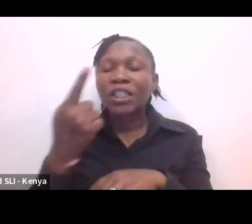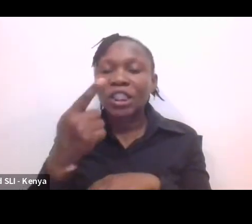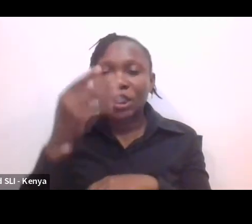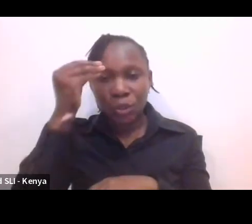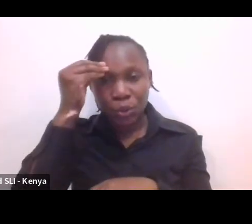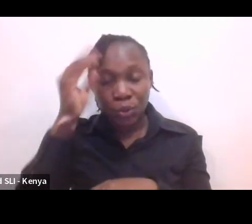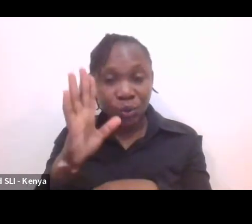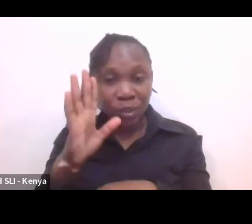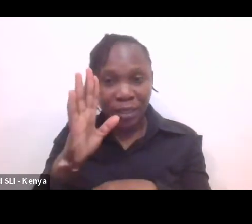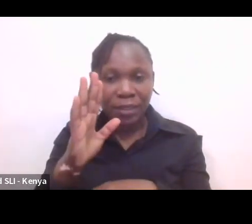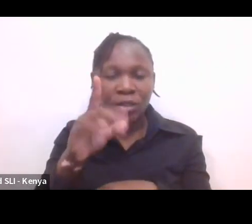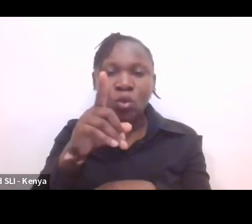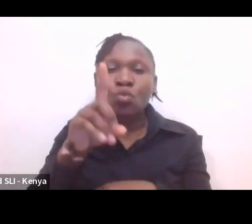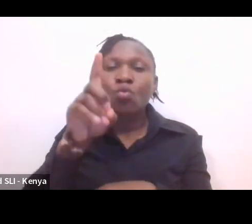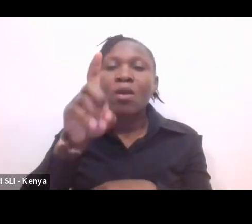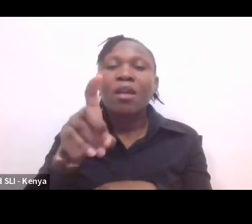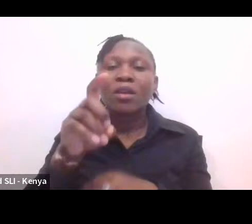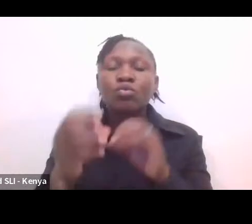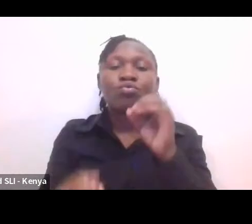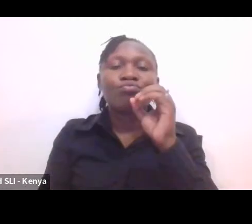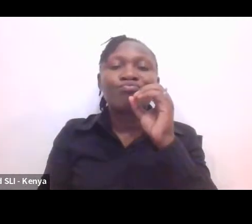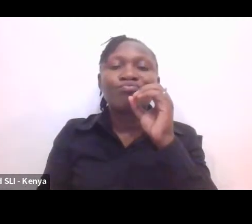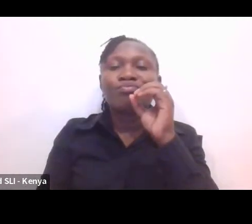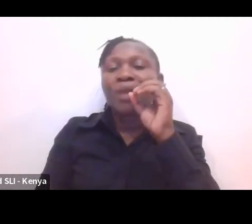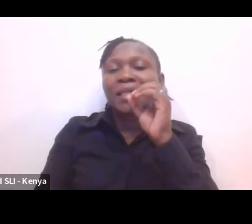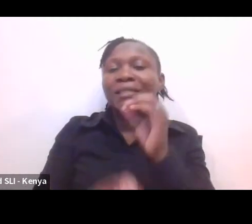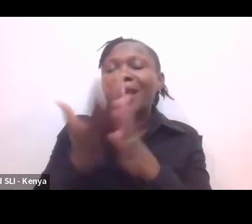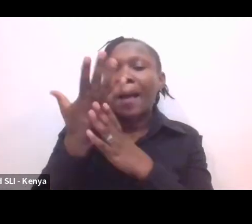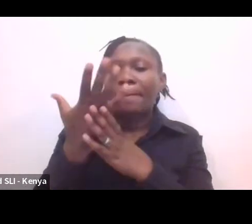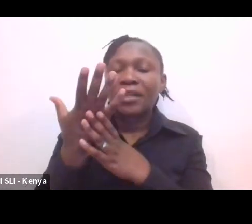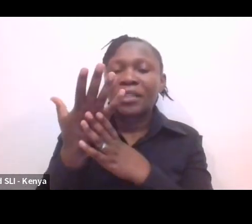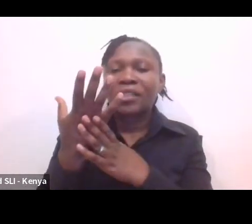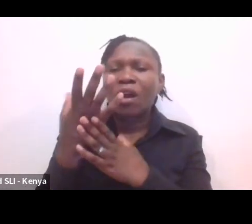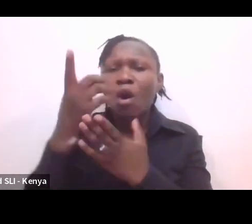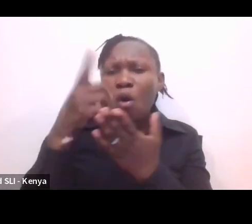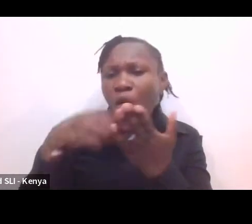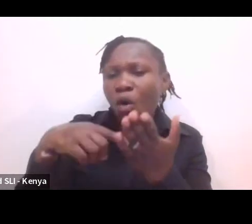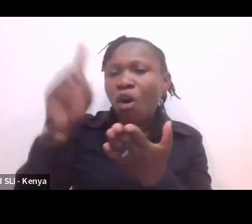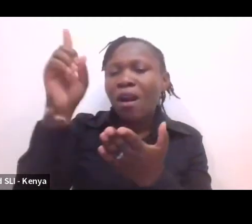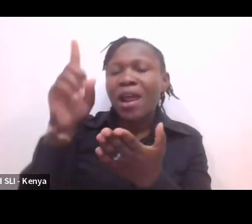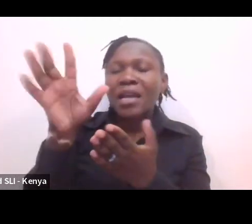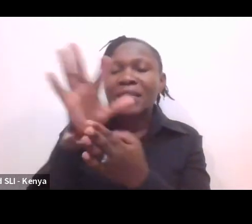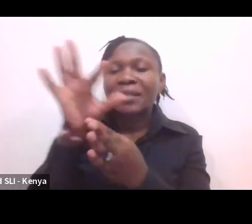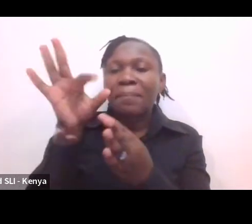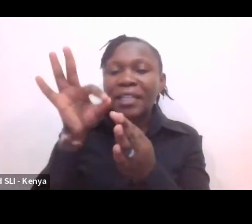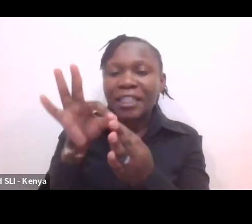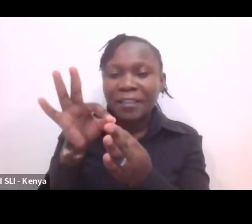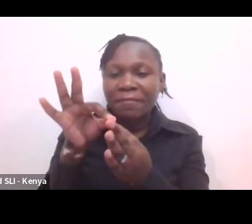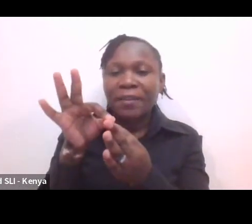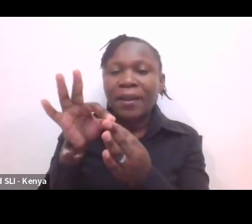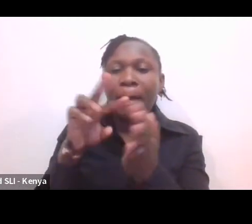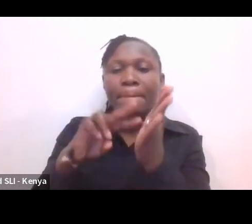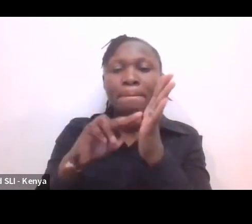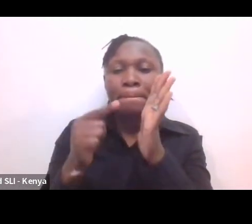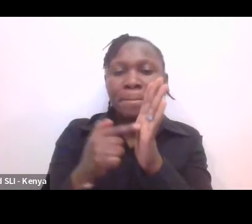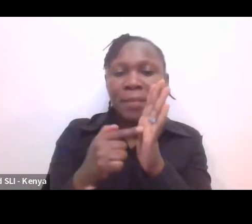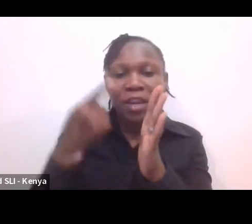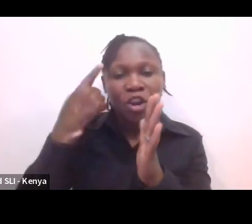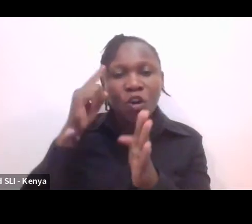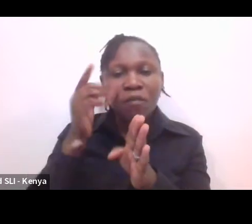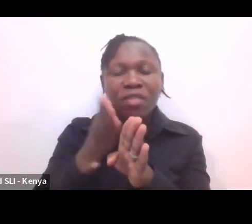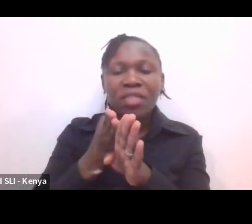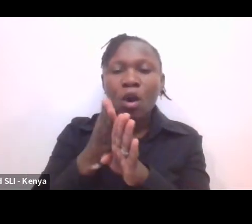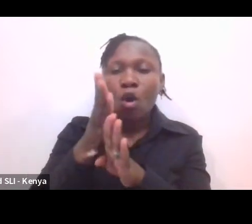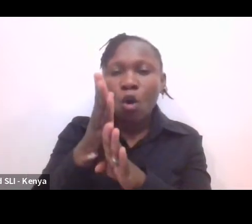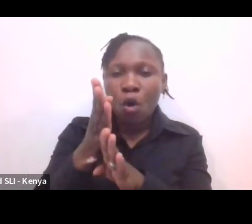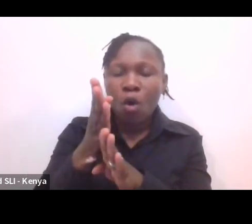to establish a concrete, specific definition of the core shape of each student